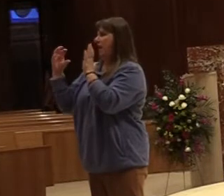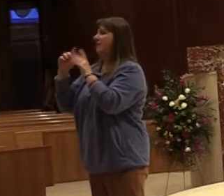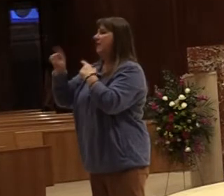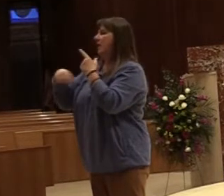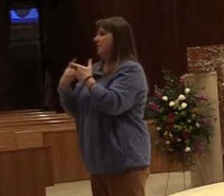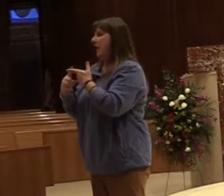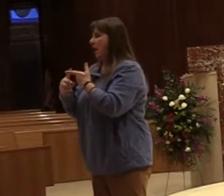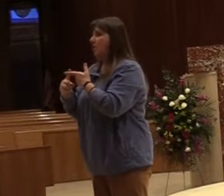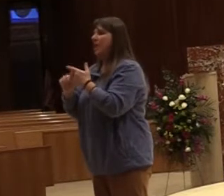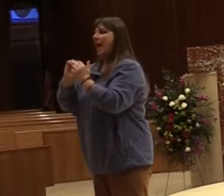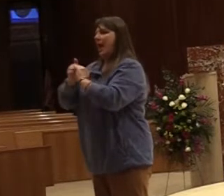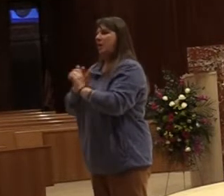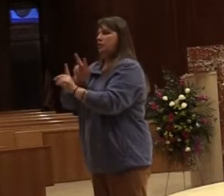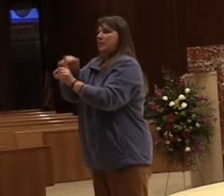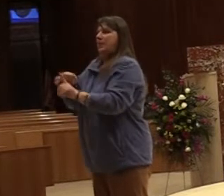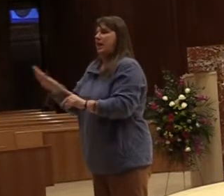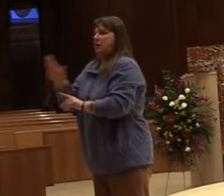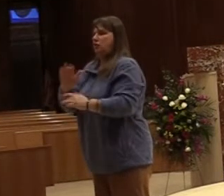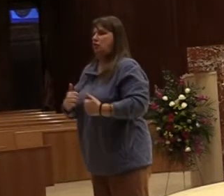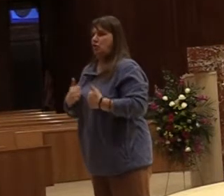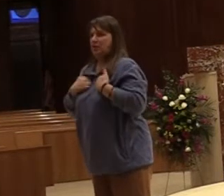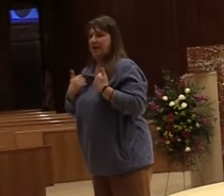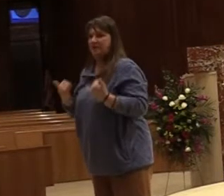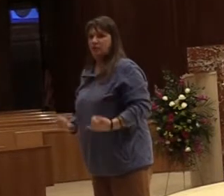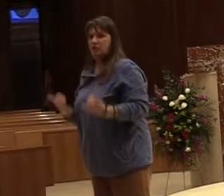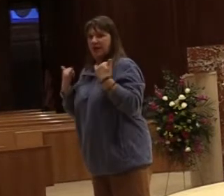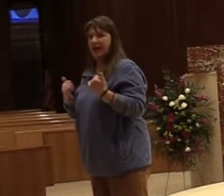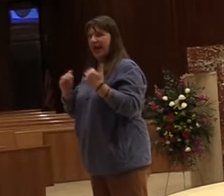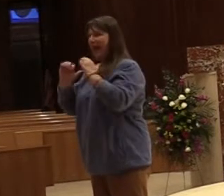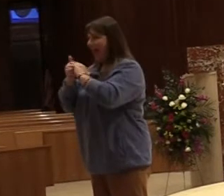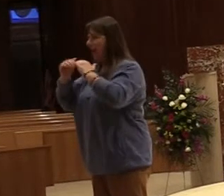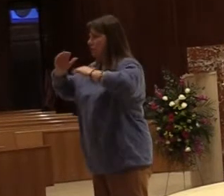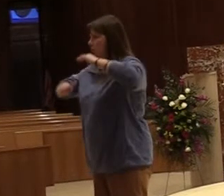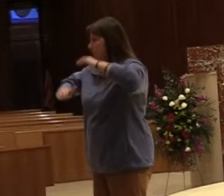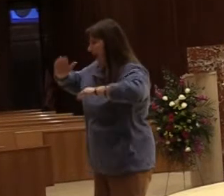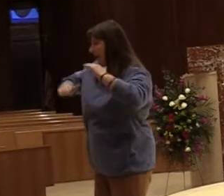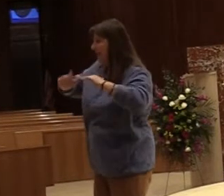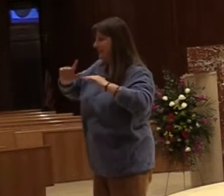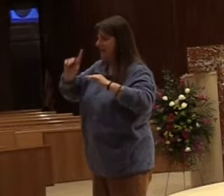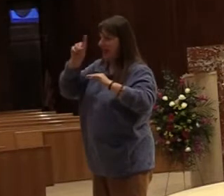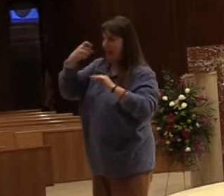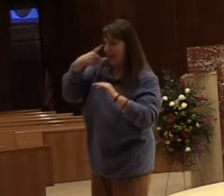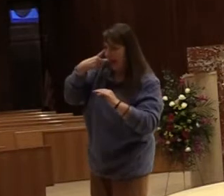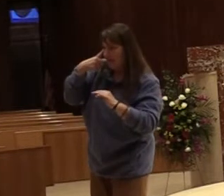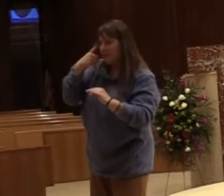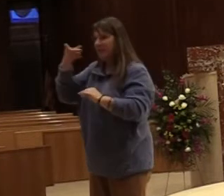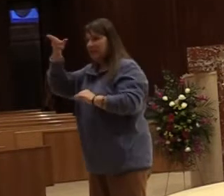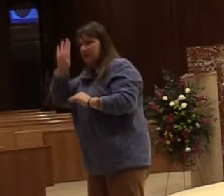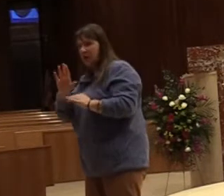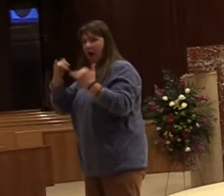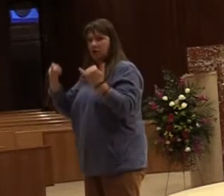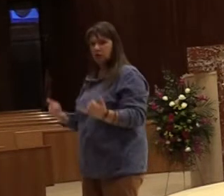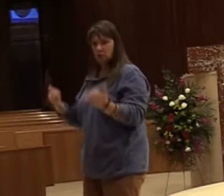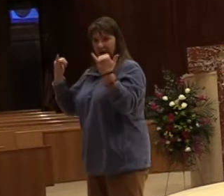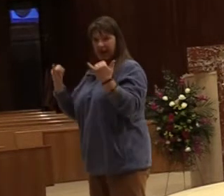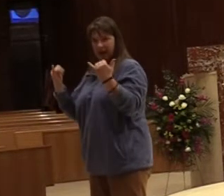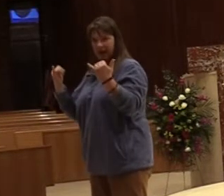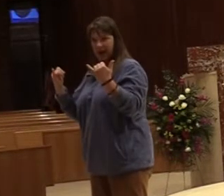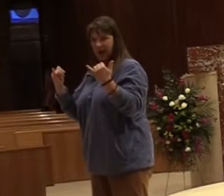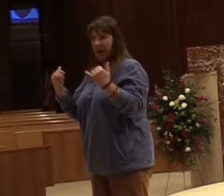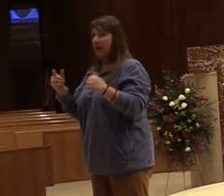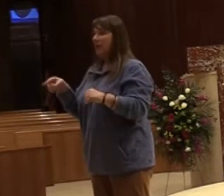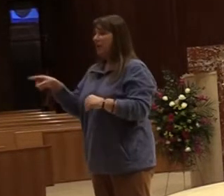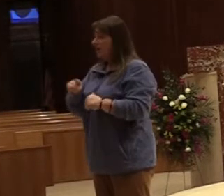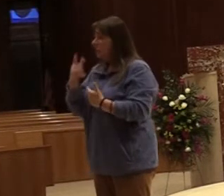in seeing how we can render to Caesar what belongs to Caesar and God what belongs to God, I do highly suggest